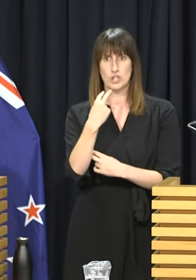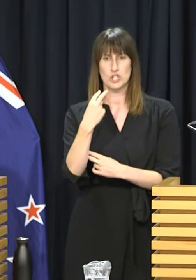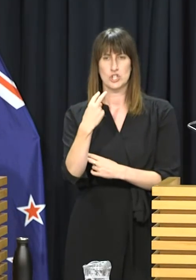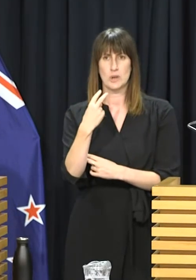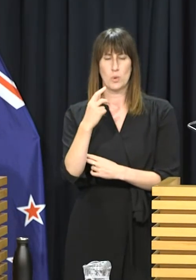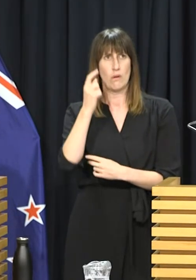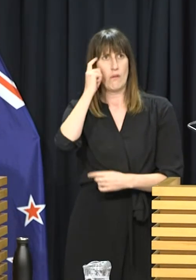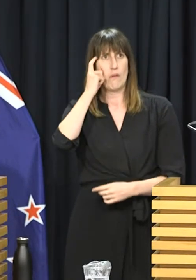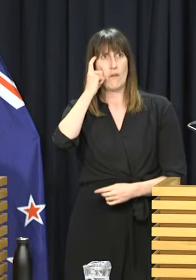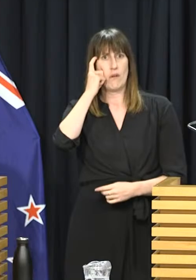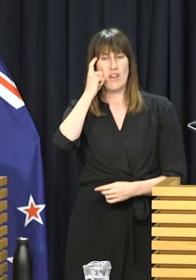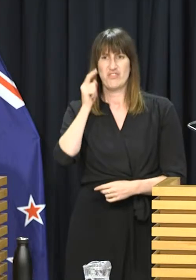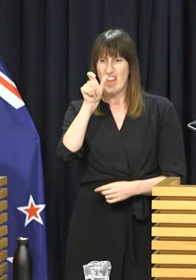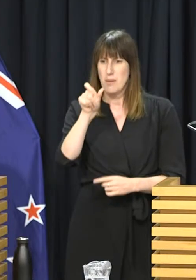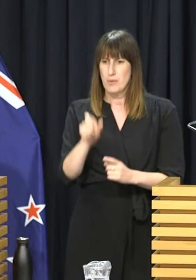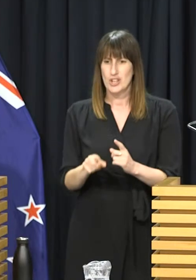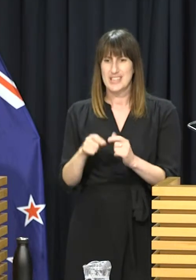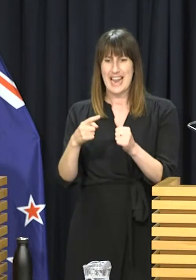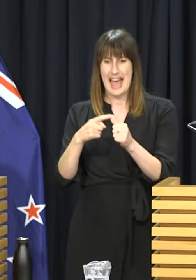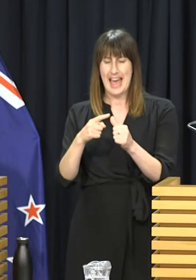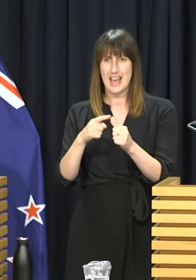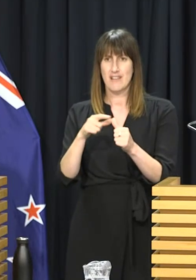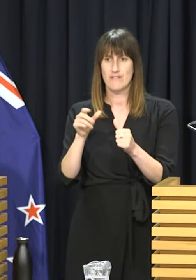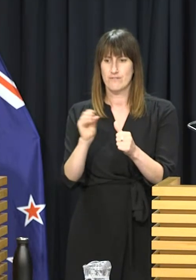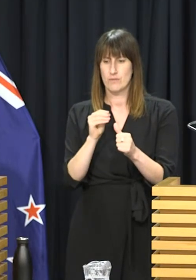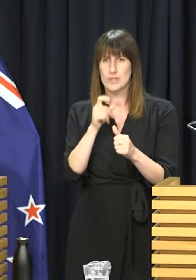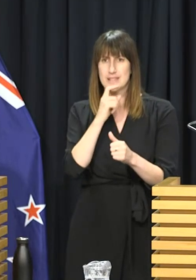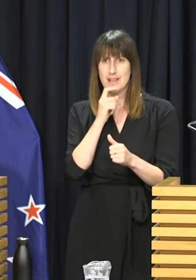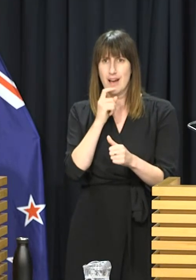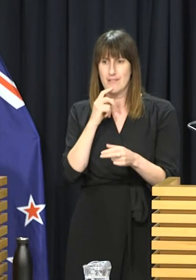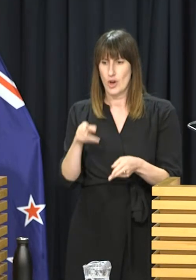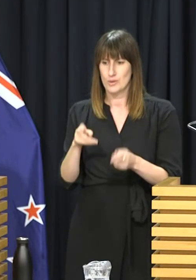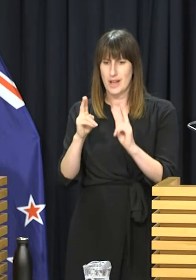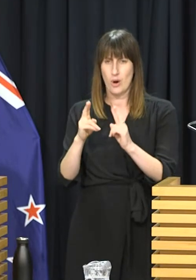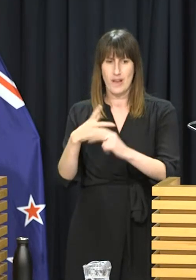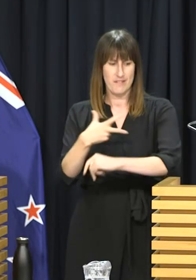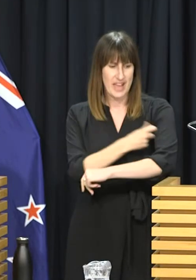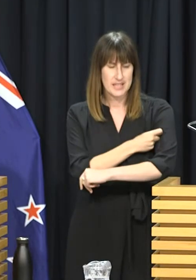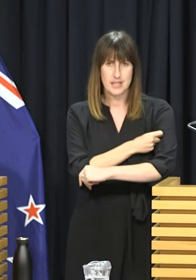still caught the virus, that it's just going to fuel anti-vax conversations?